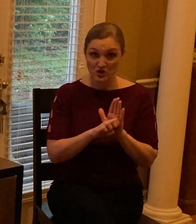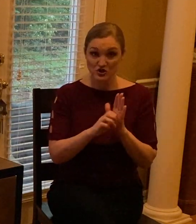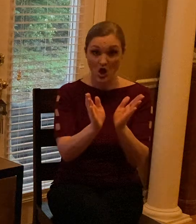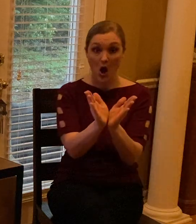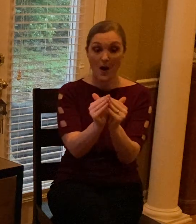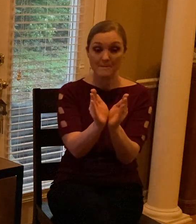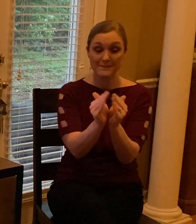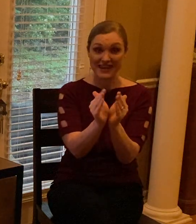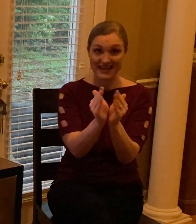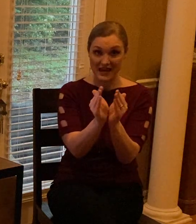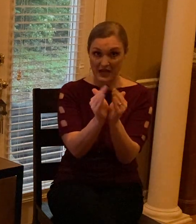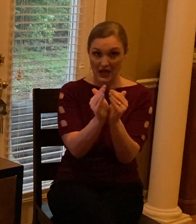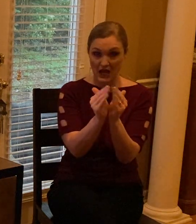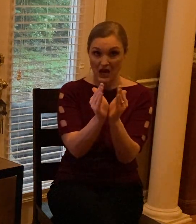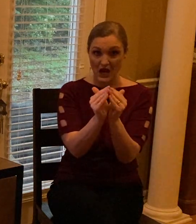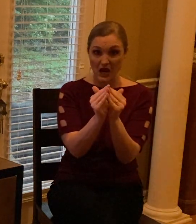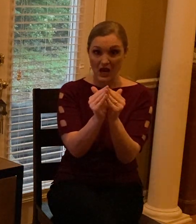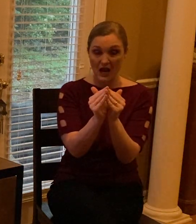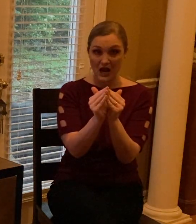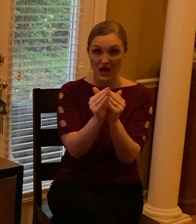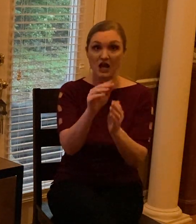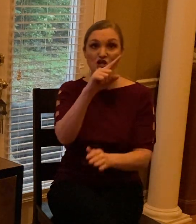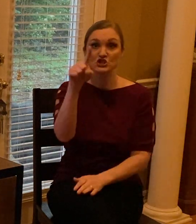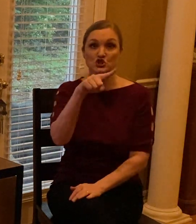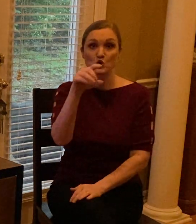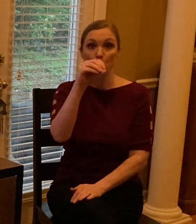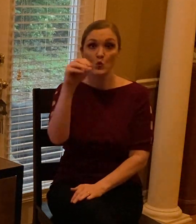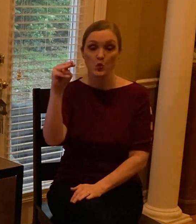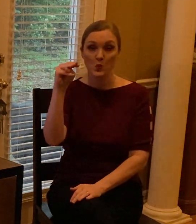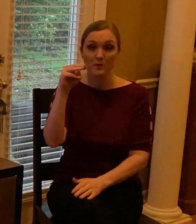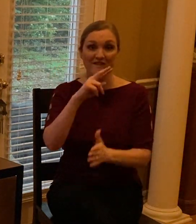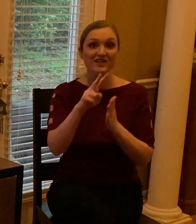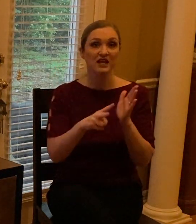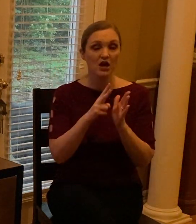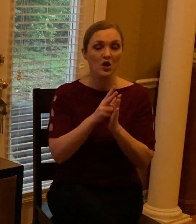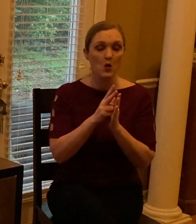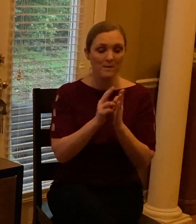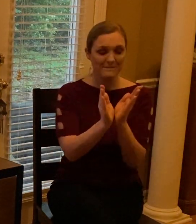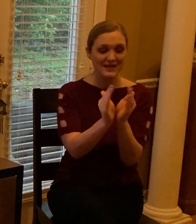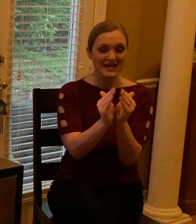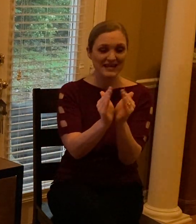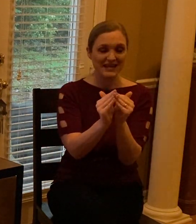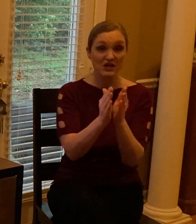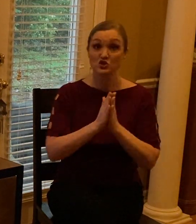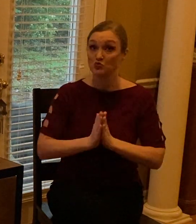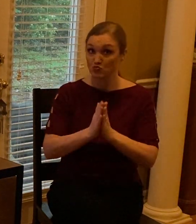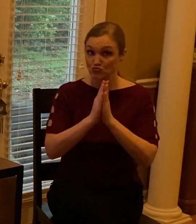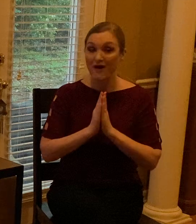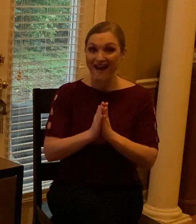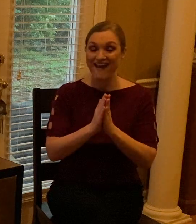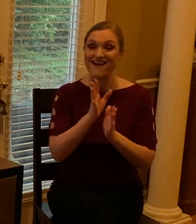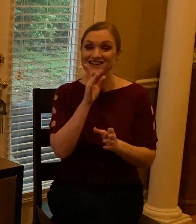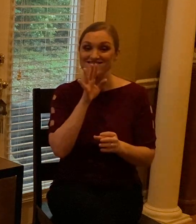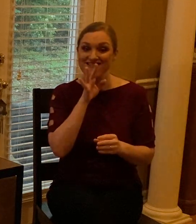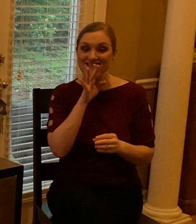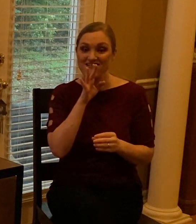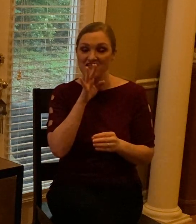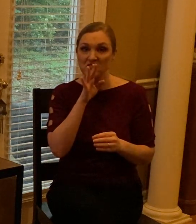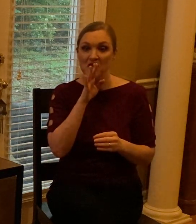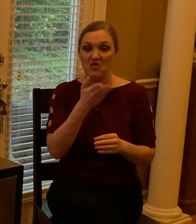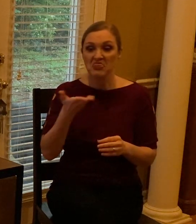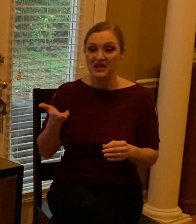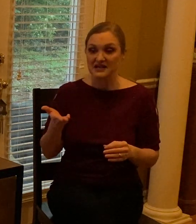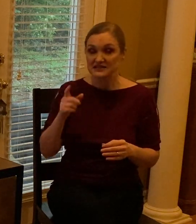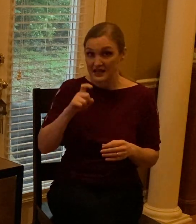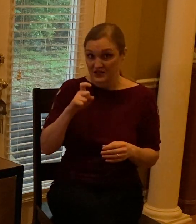meeting via the Zoom video conferencing to pray and discuss other issues that